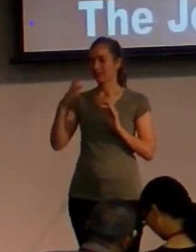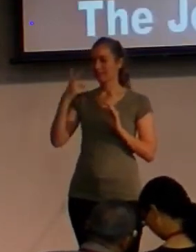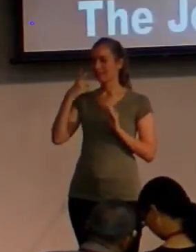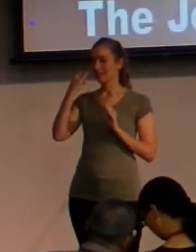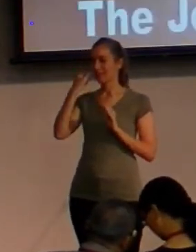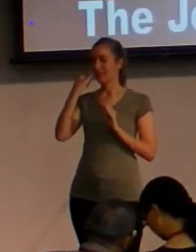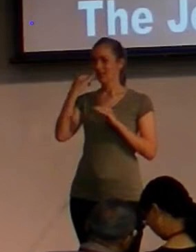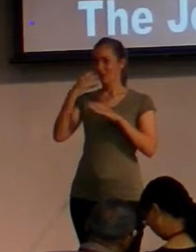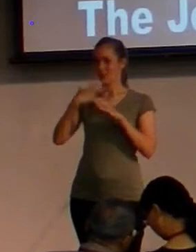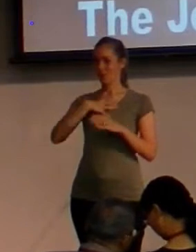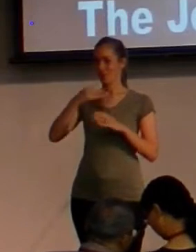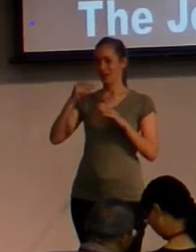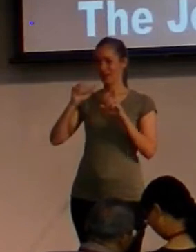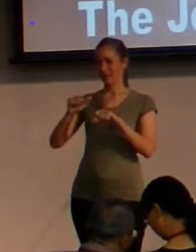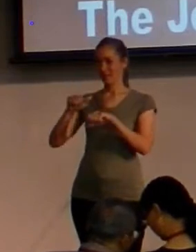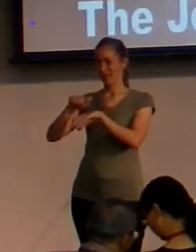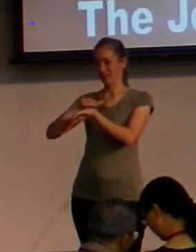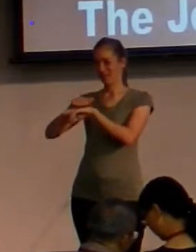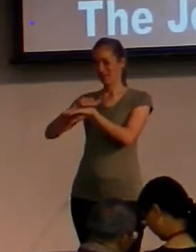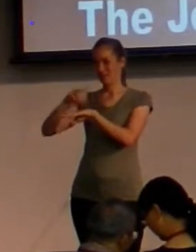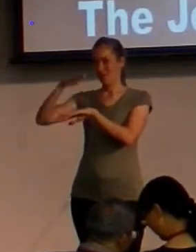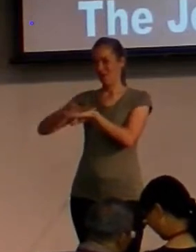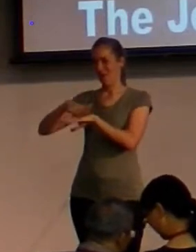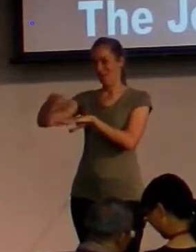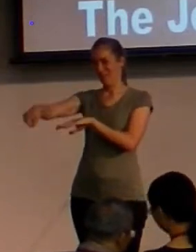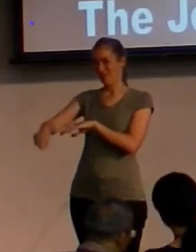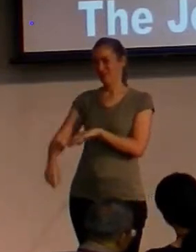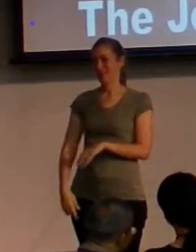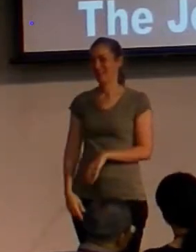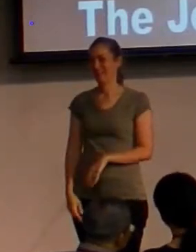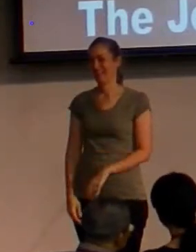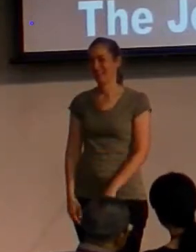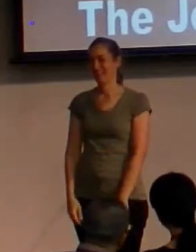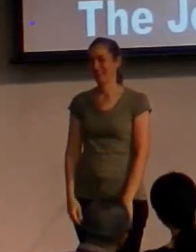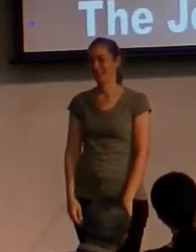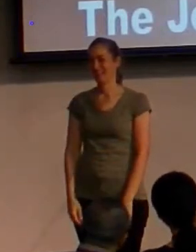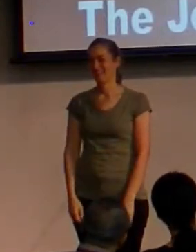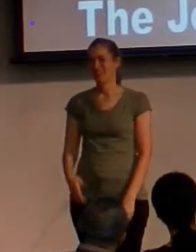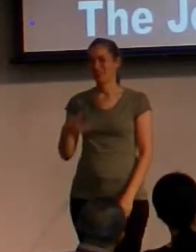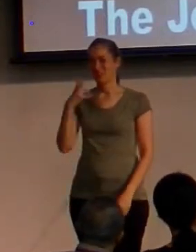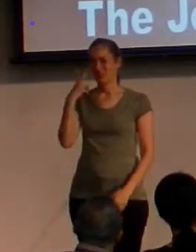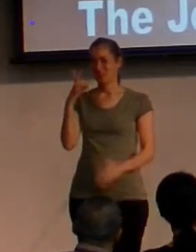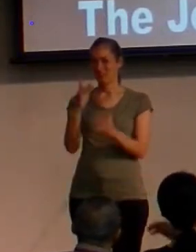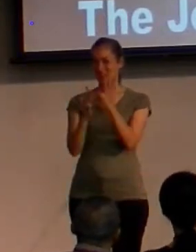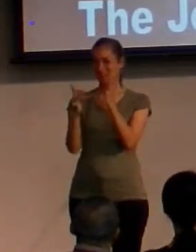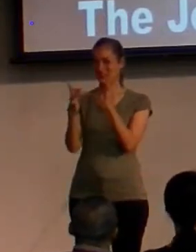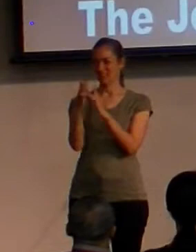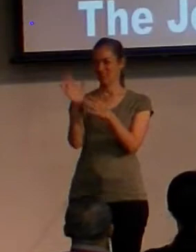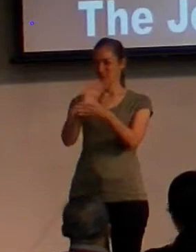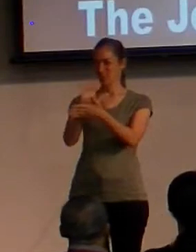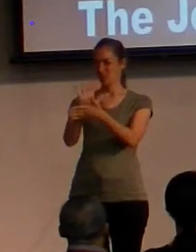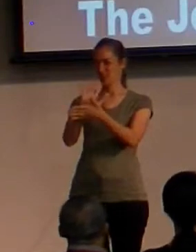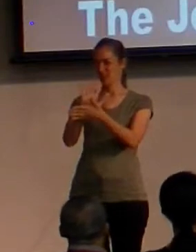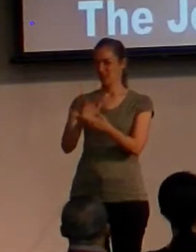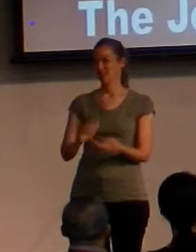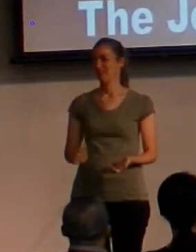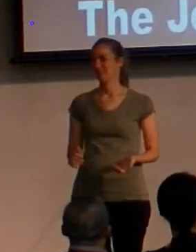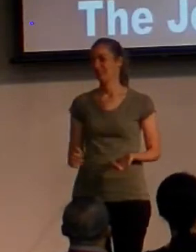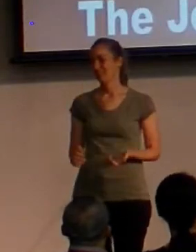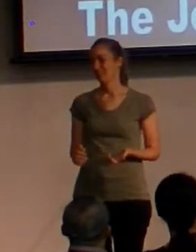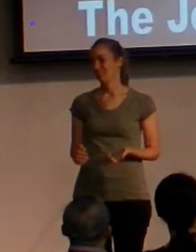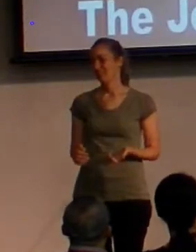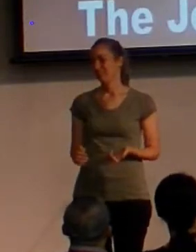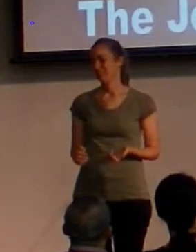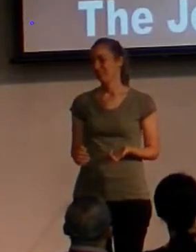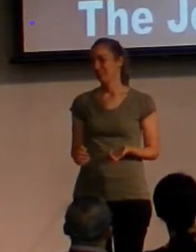that. But we would show the Jesus film to try and draw the crowds and announce